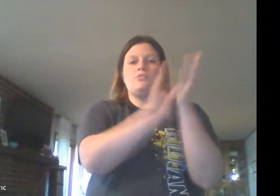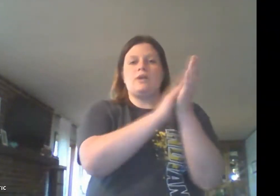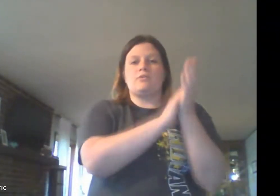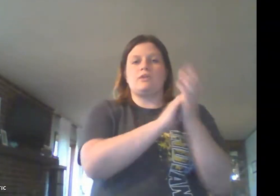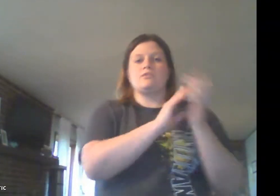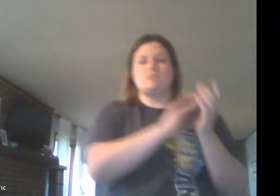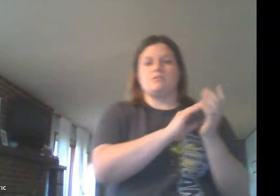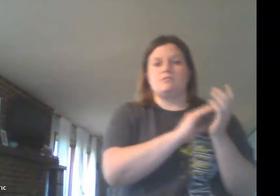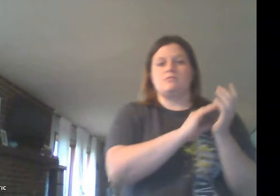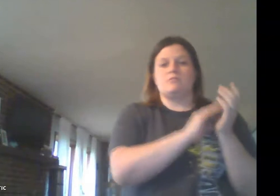January,